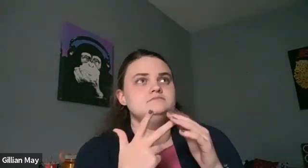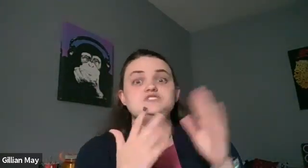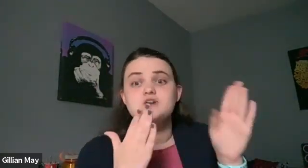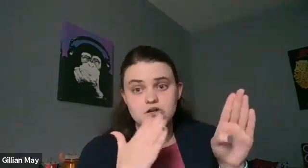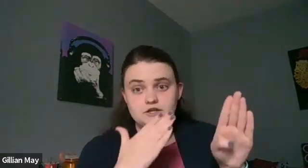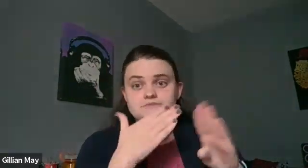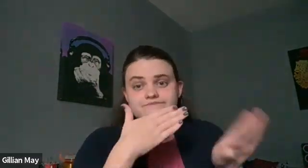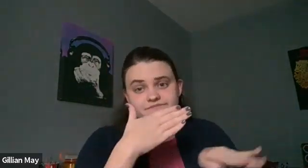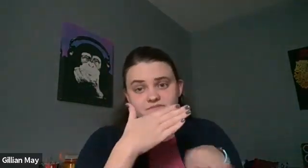soccer,